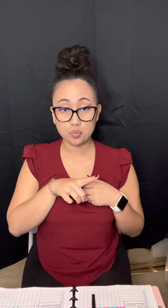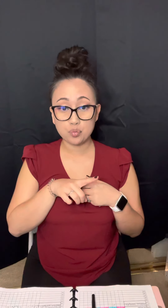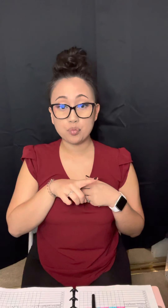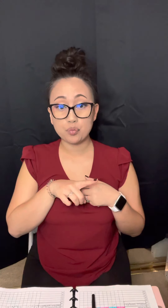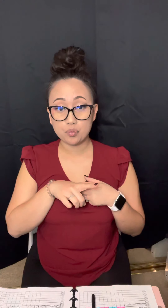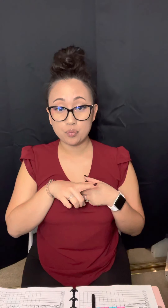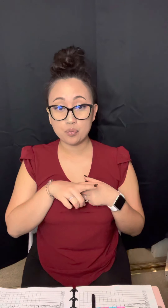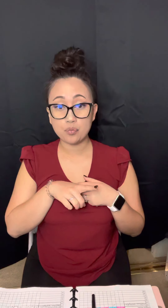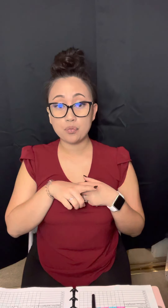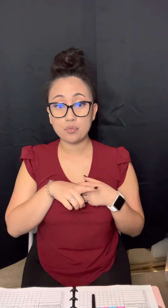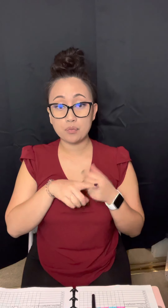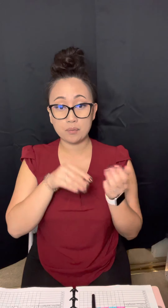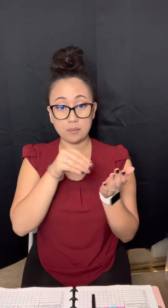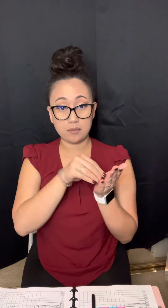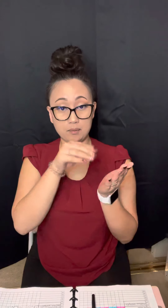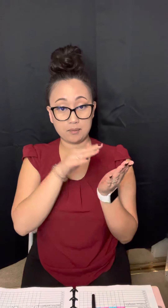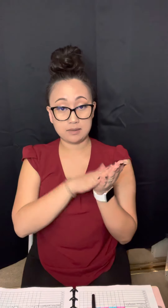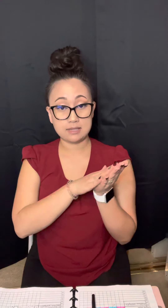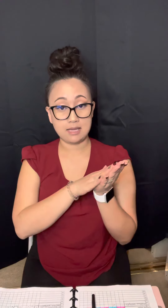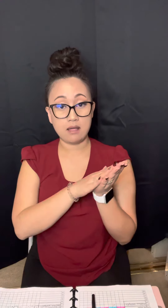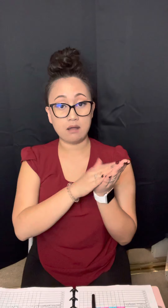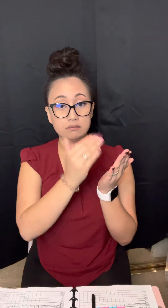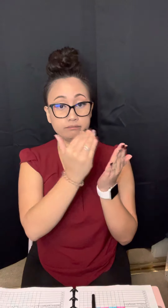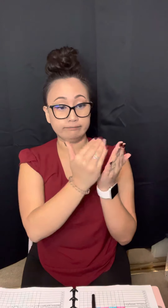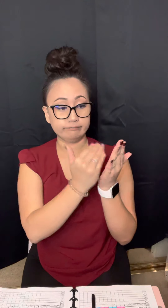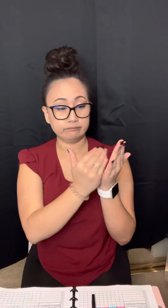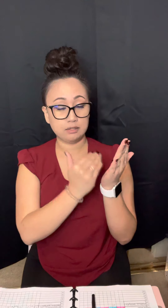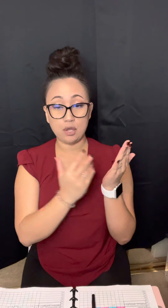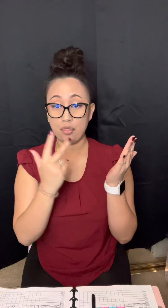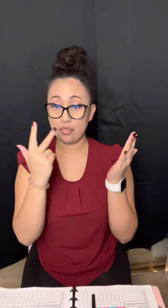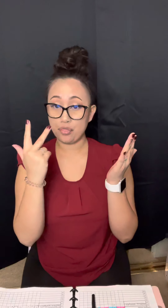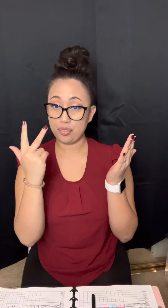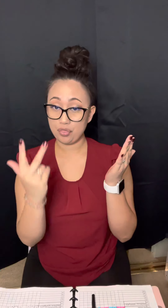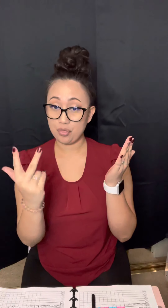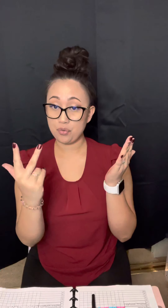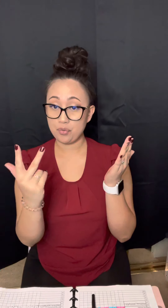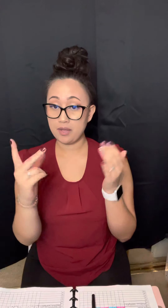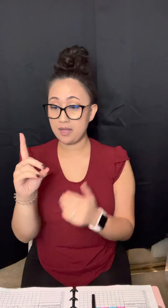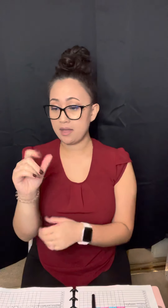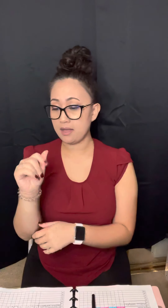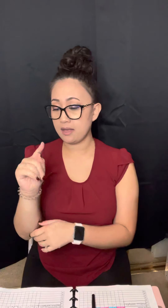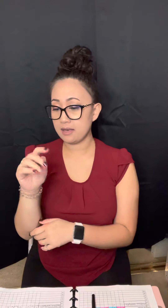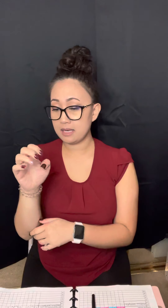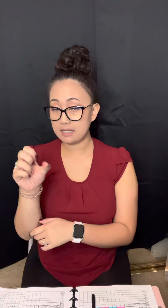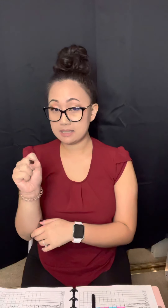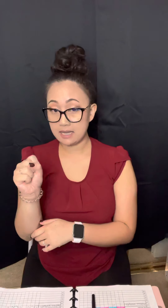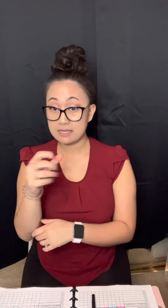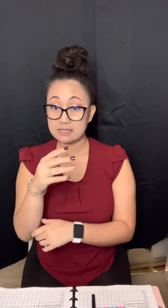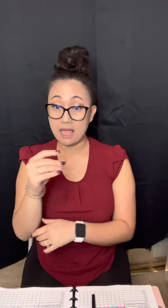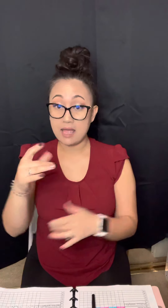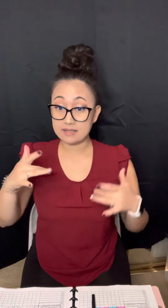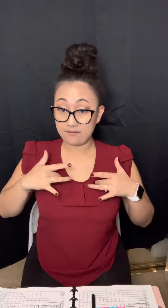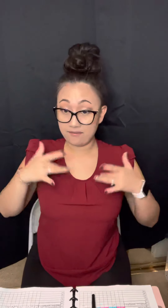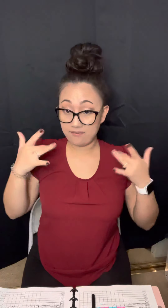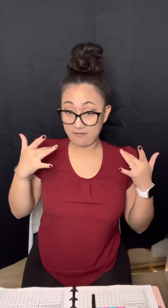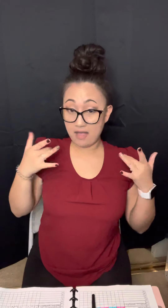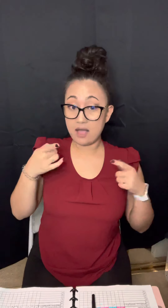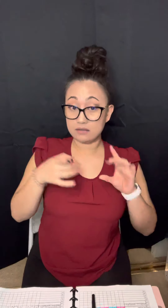list 3 dates and events from this story. That means I want to know